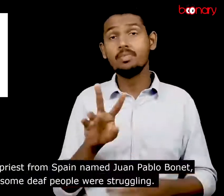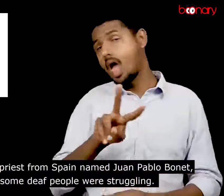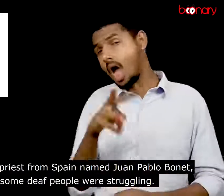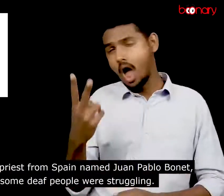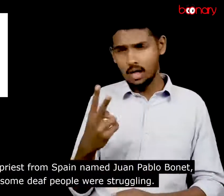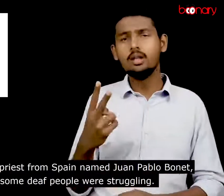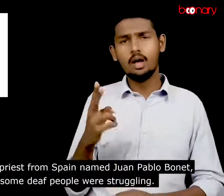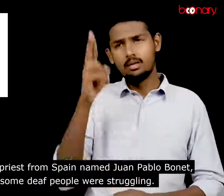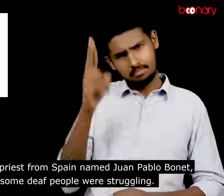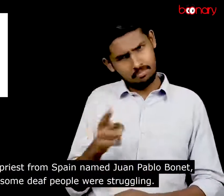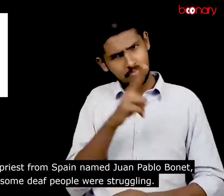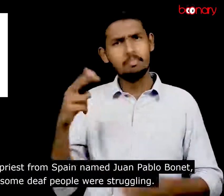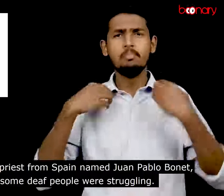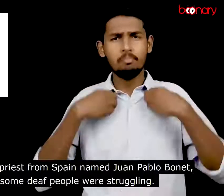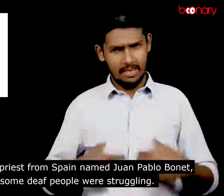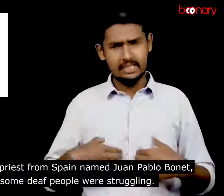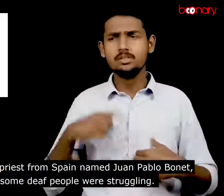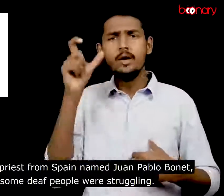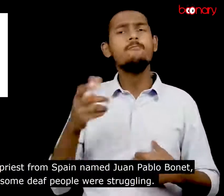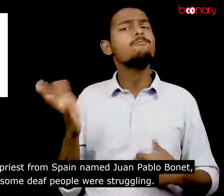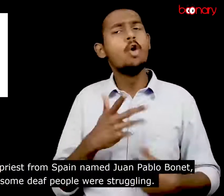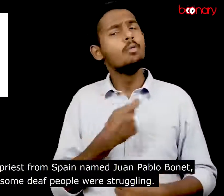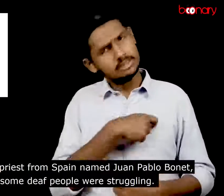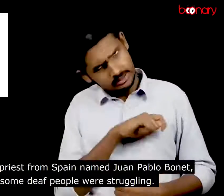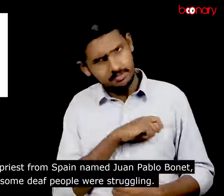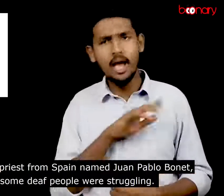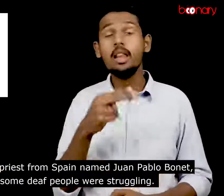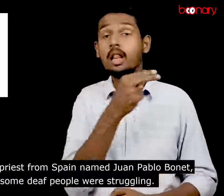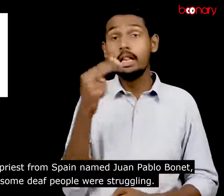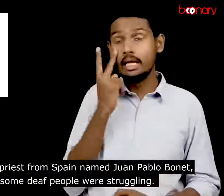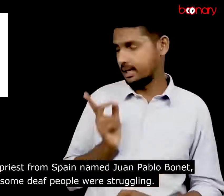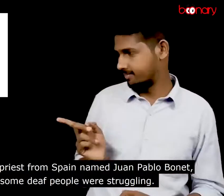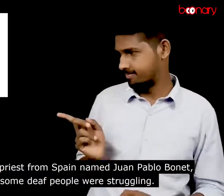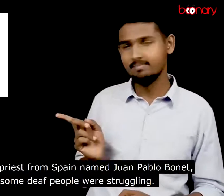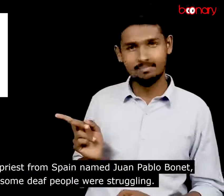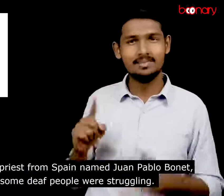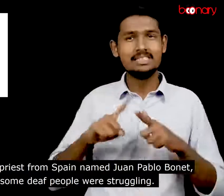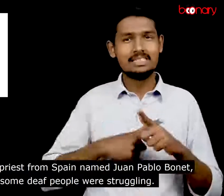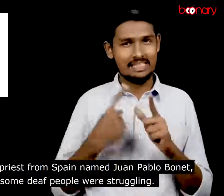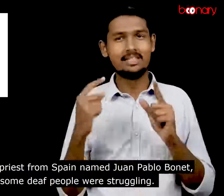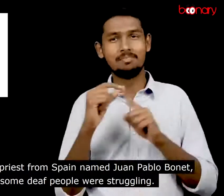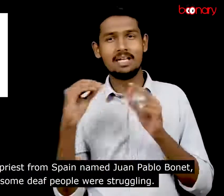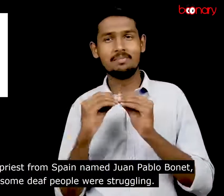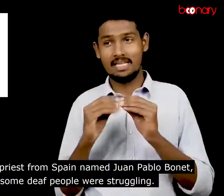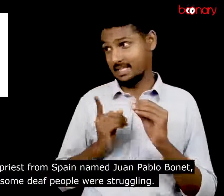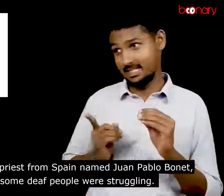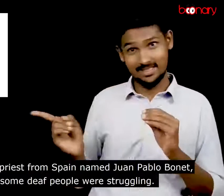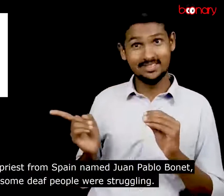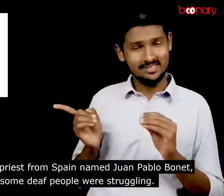Later on, another priest from Spain named Juan Pablo Bonet